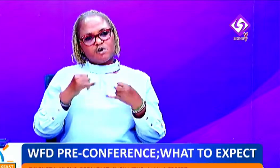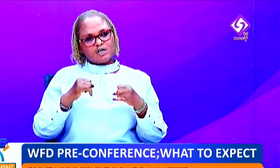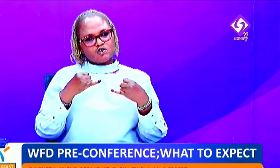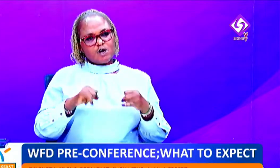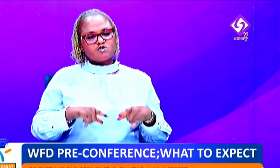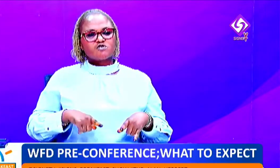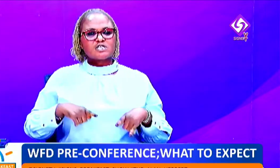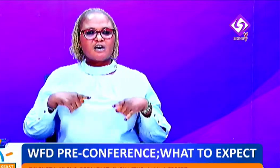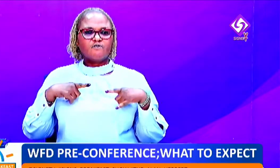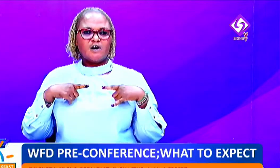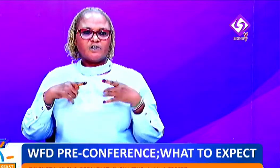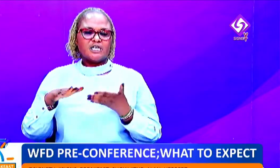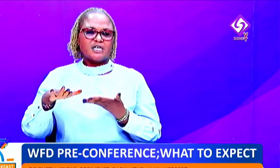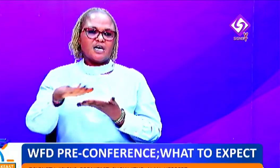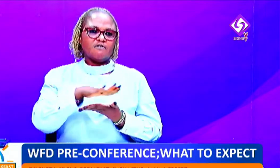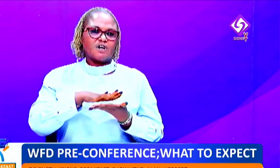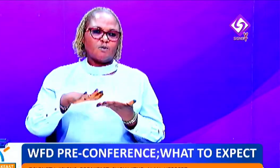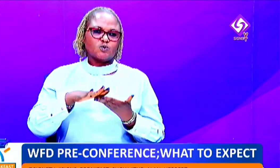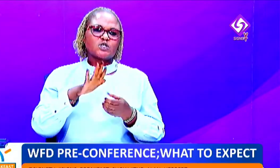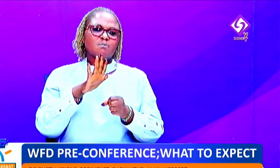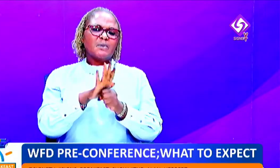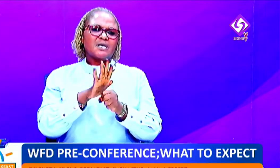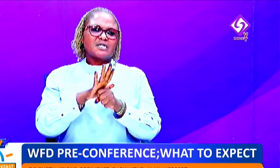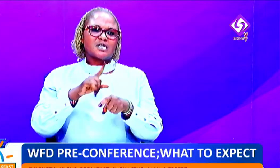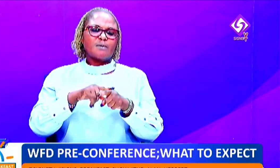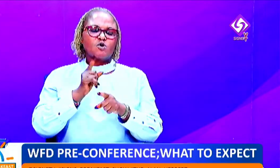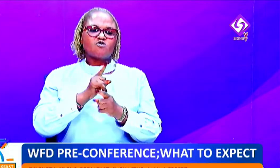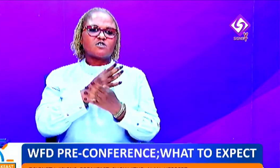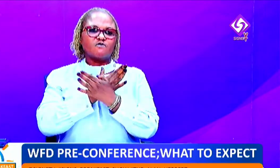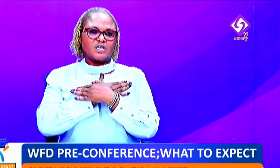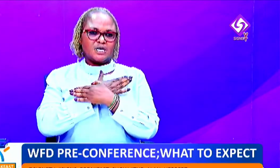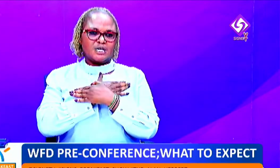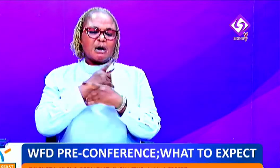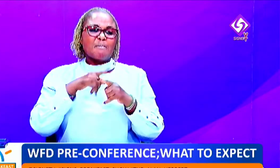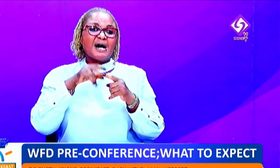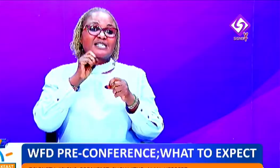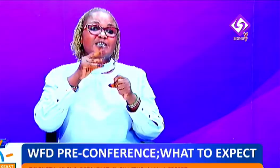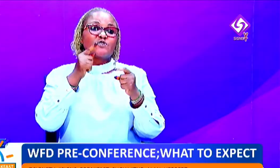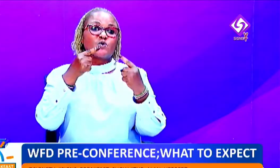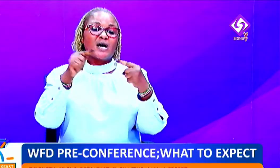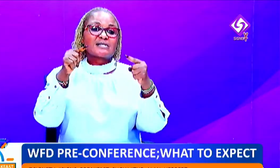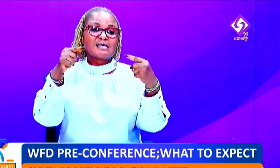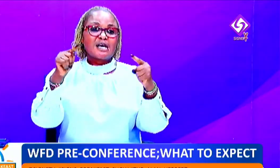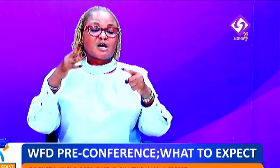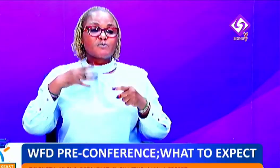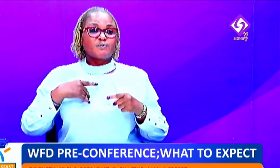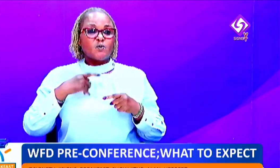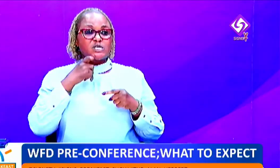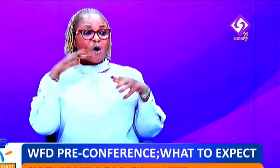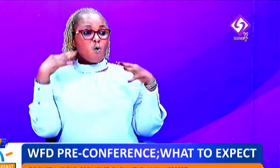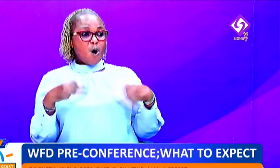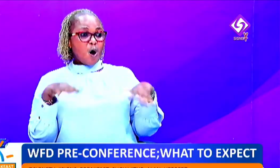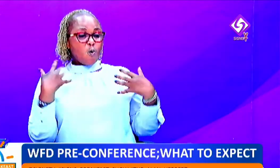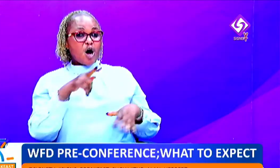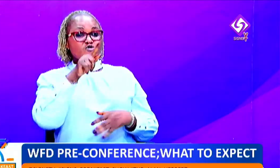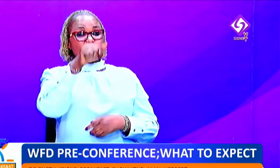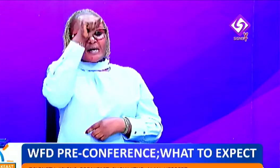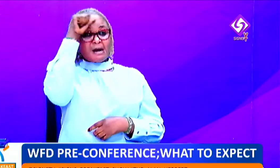Africa. We are trying so much to survive in an environment which many times does not support us and is not friendly to us. And when you succeed, they say,